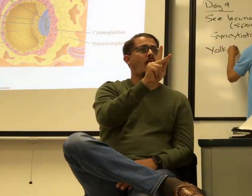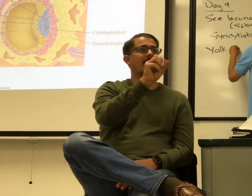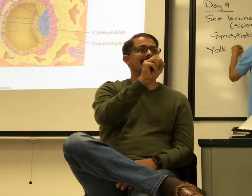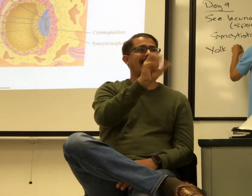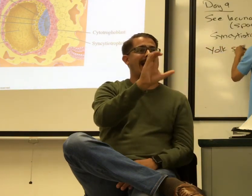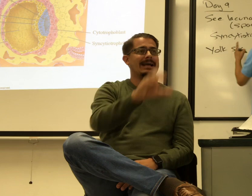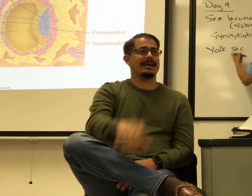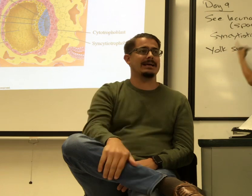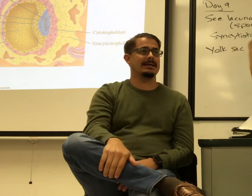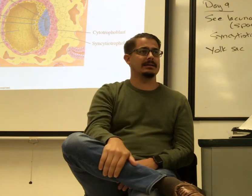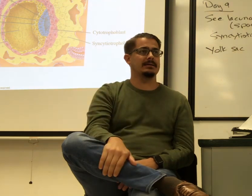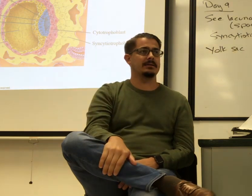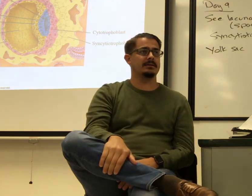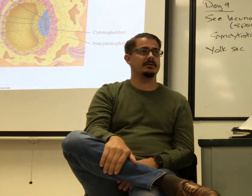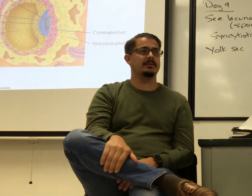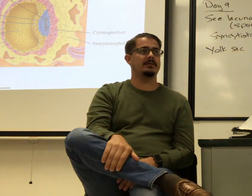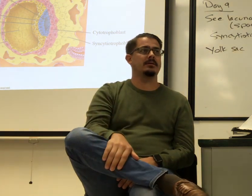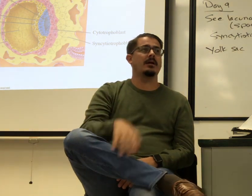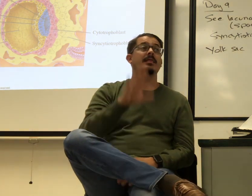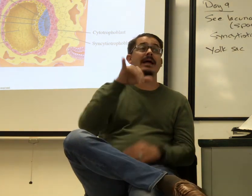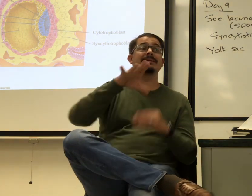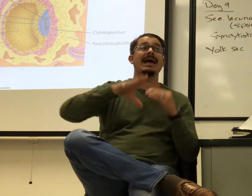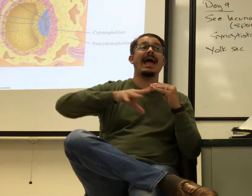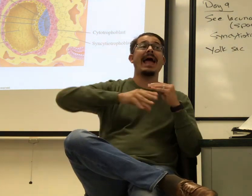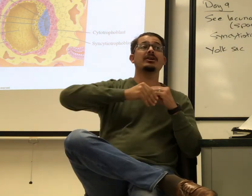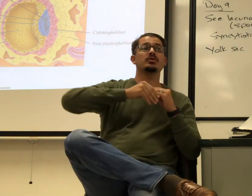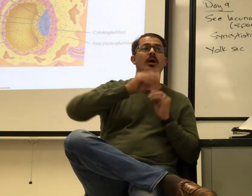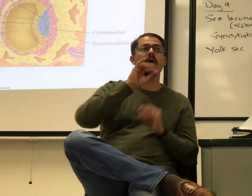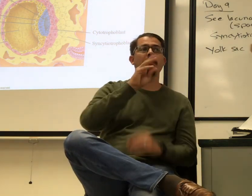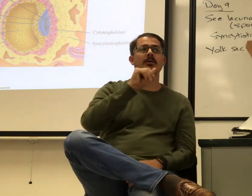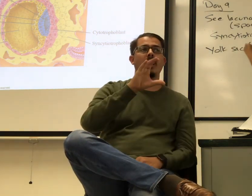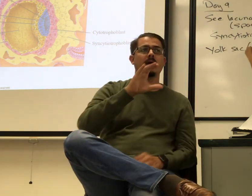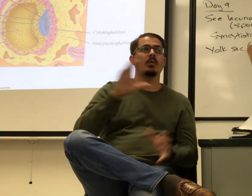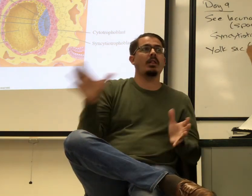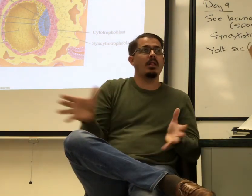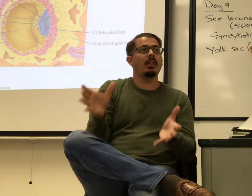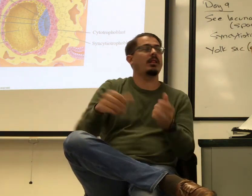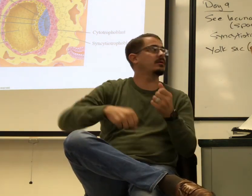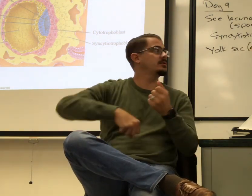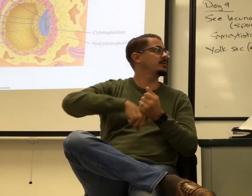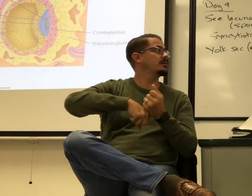Yolk sac, extra embryonic, okay?